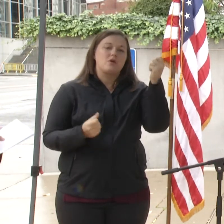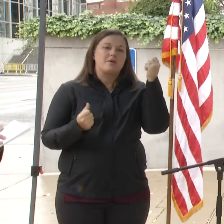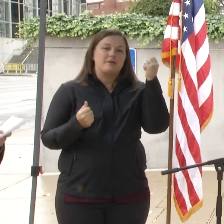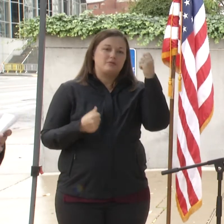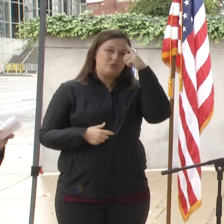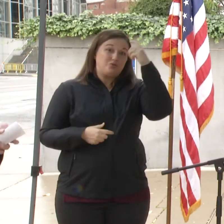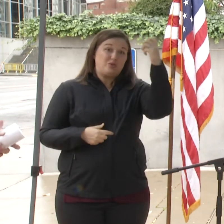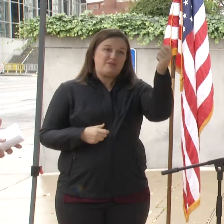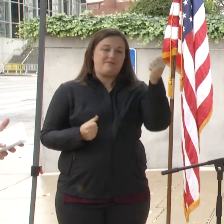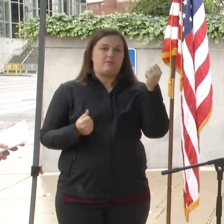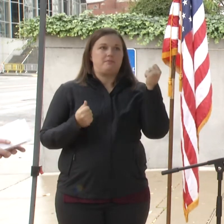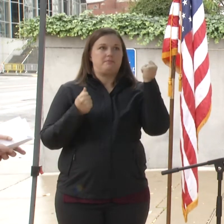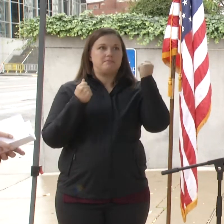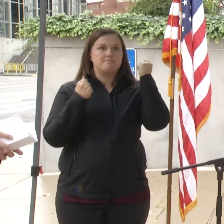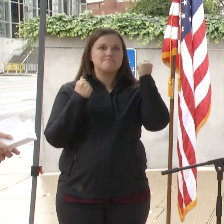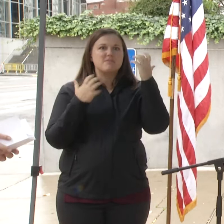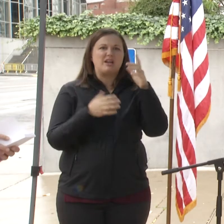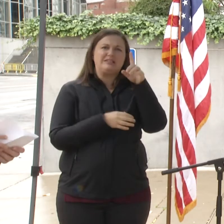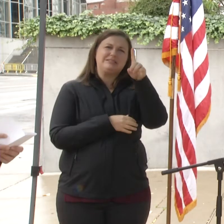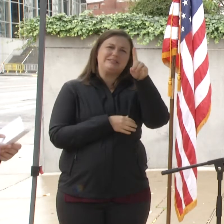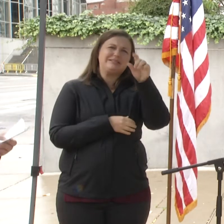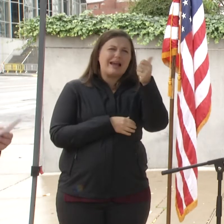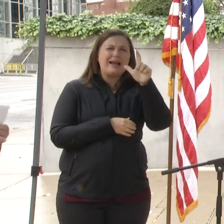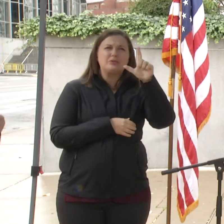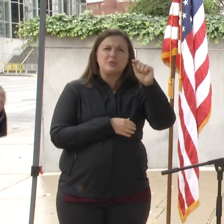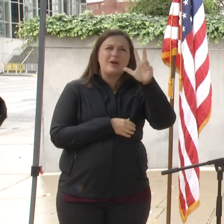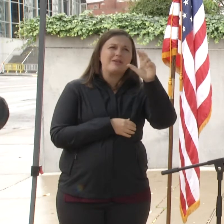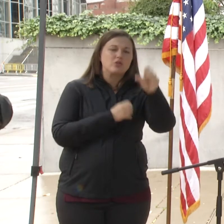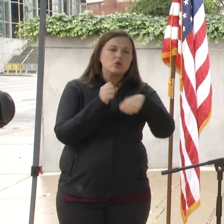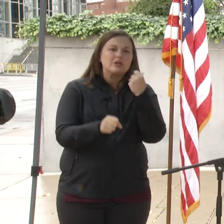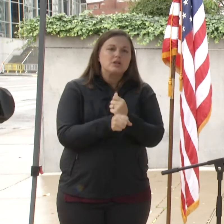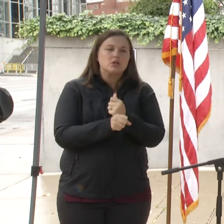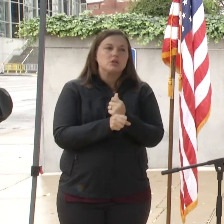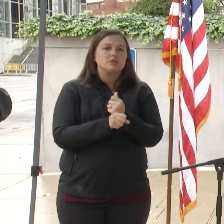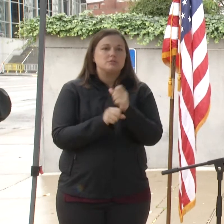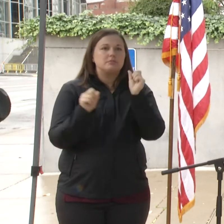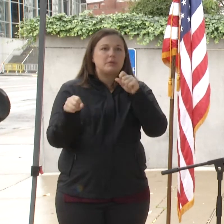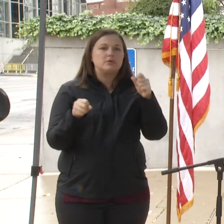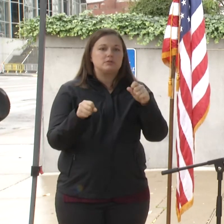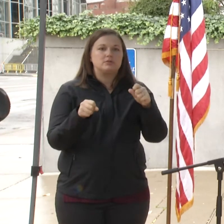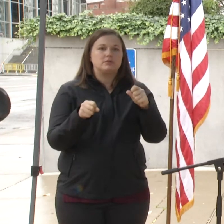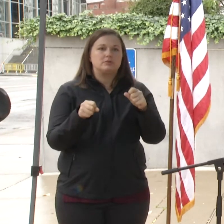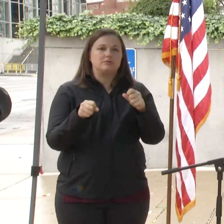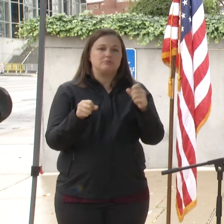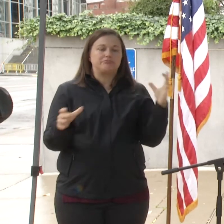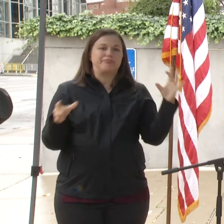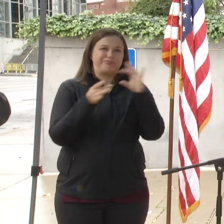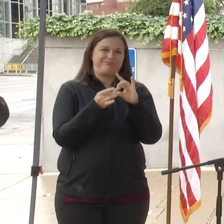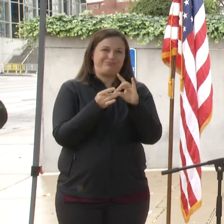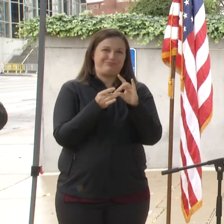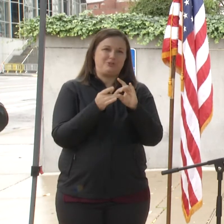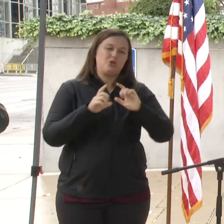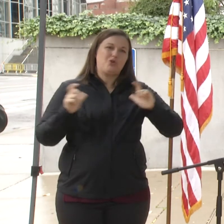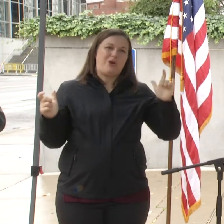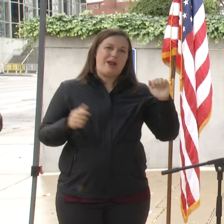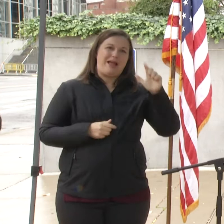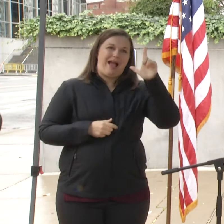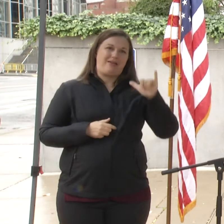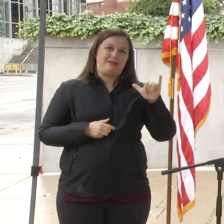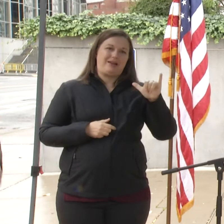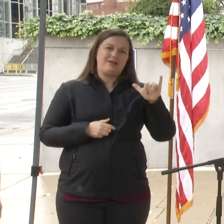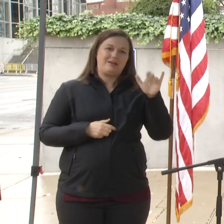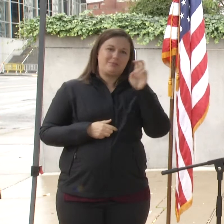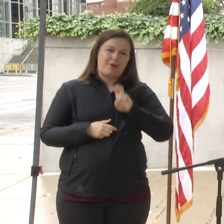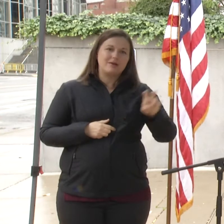Allegheny Passage and our trail system all the way to the point. And I'm so proud of this moment. This is a wonderful